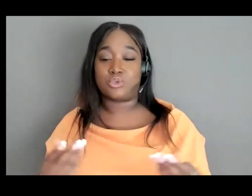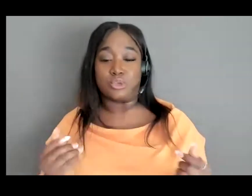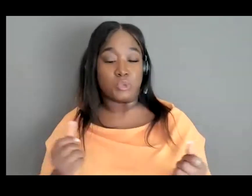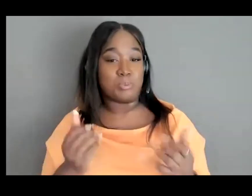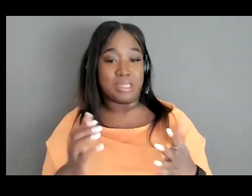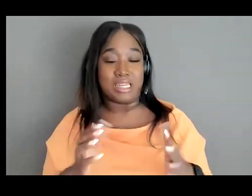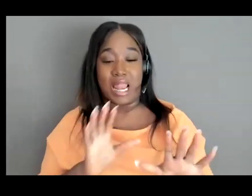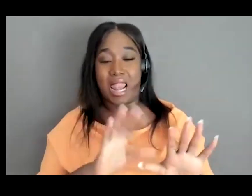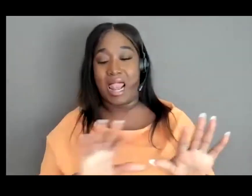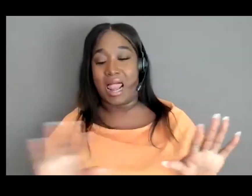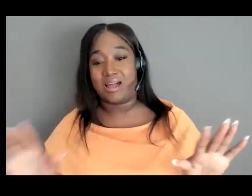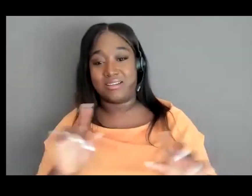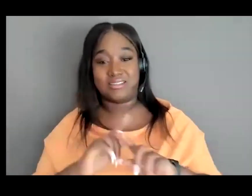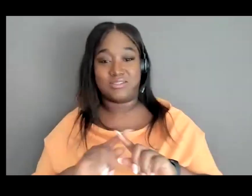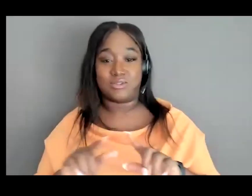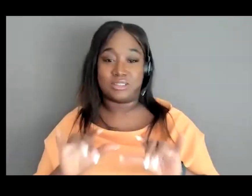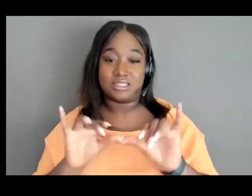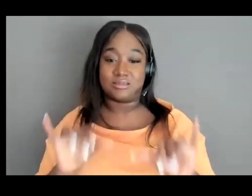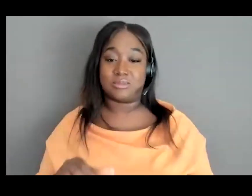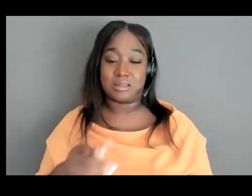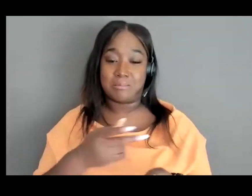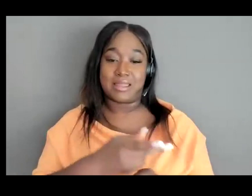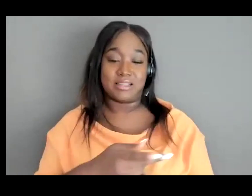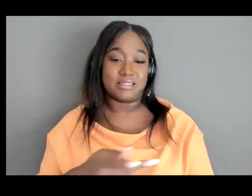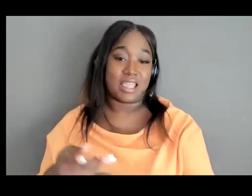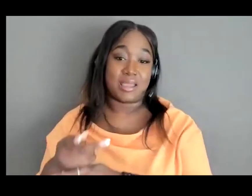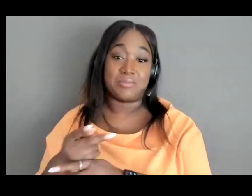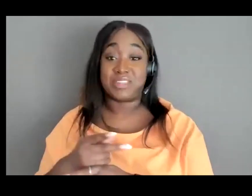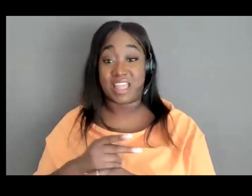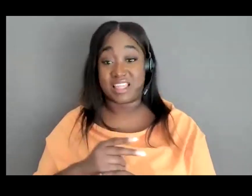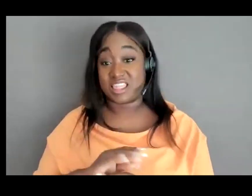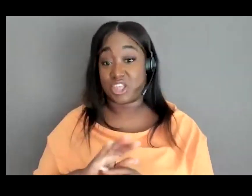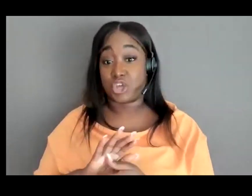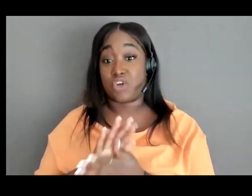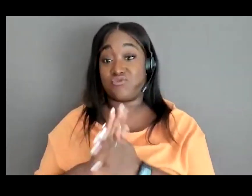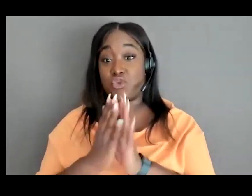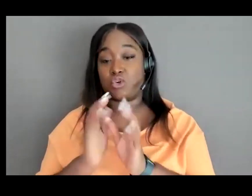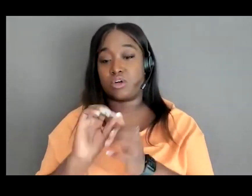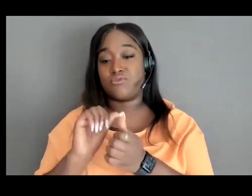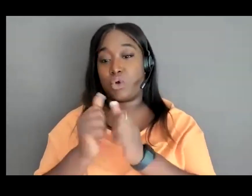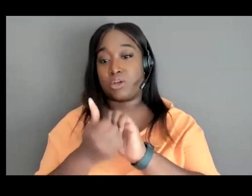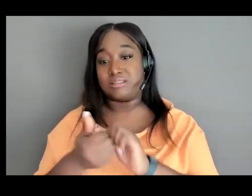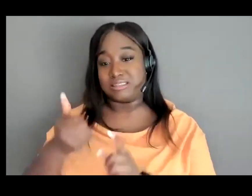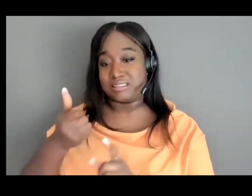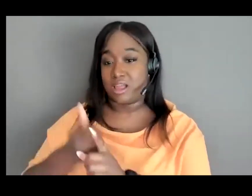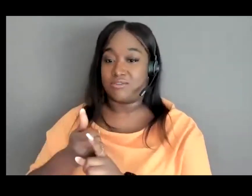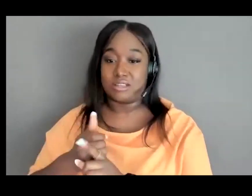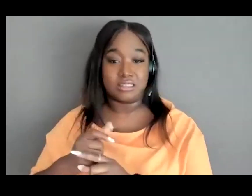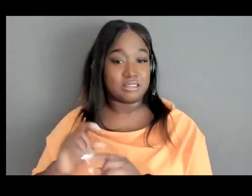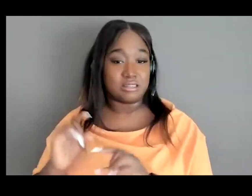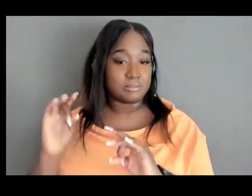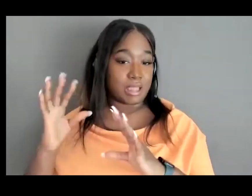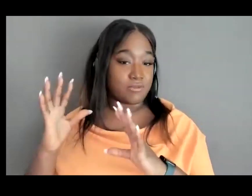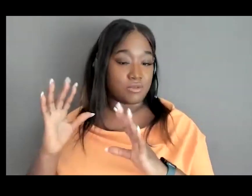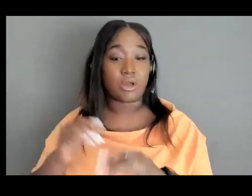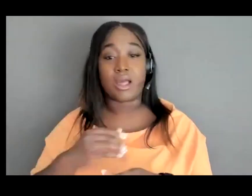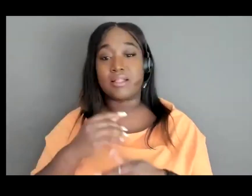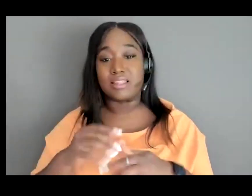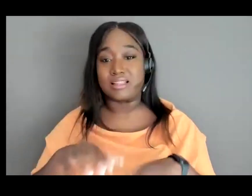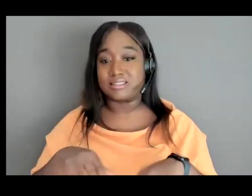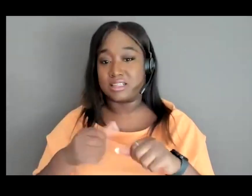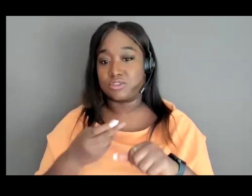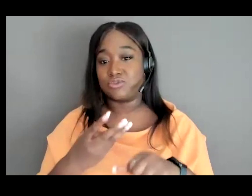different systems to maintain. Conversion is painful. It takes a few years of planning and